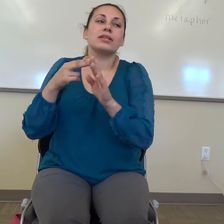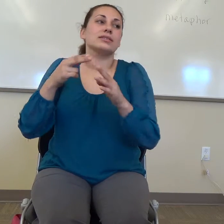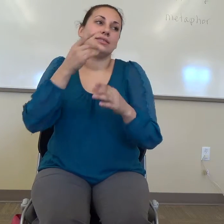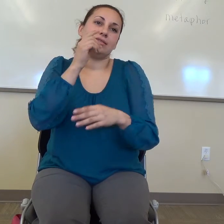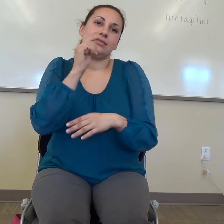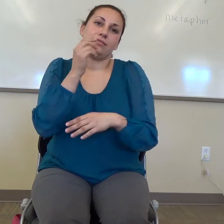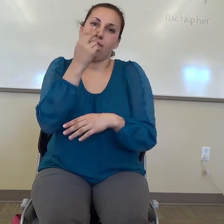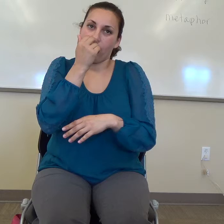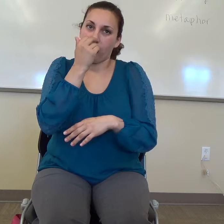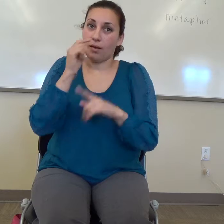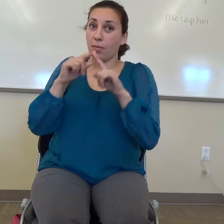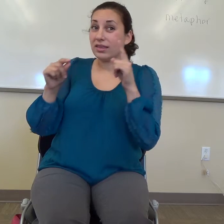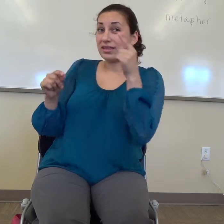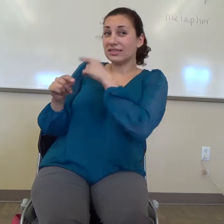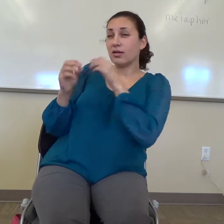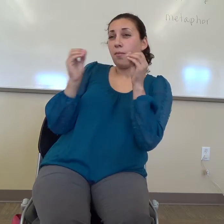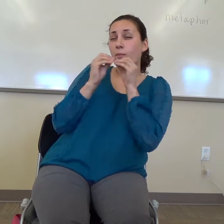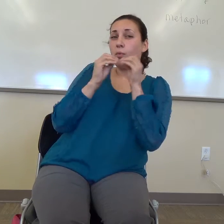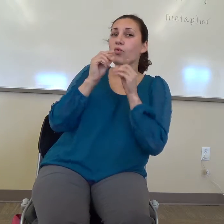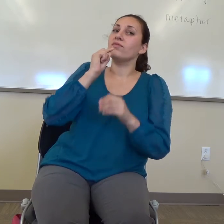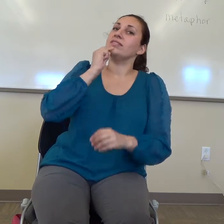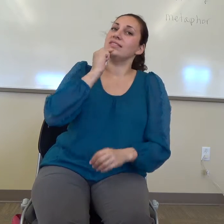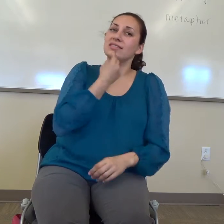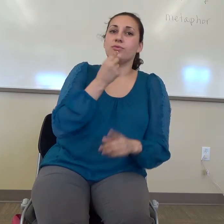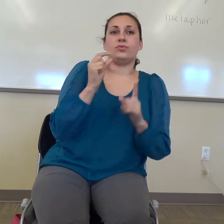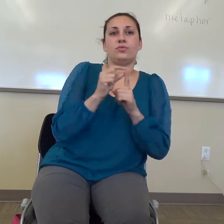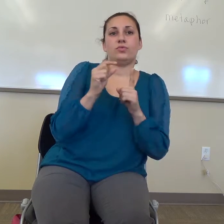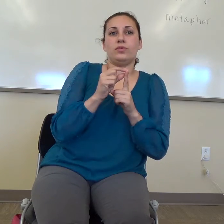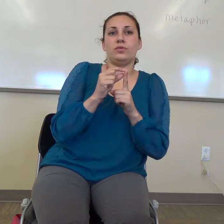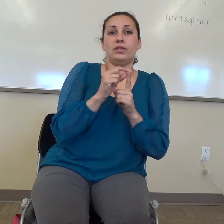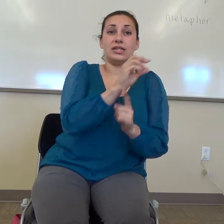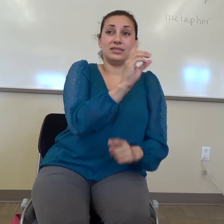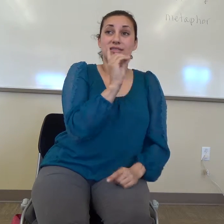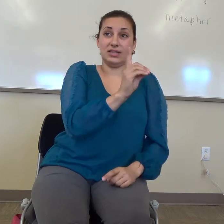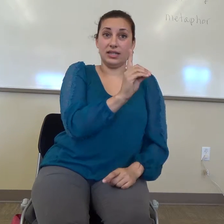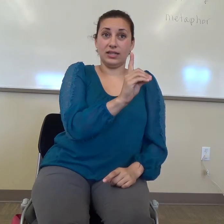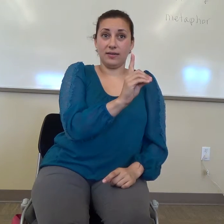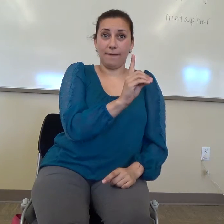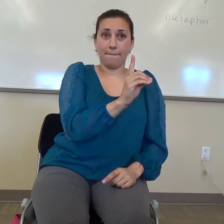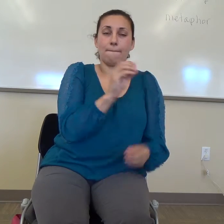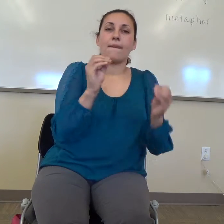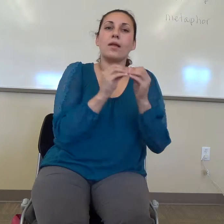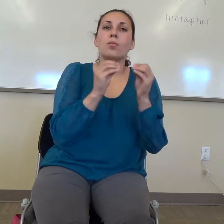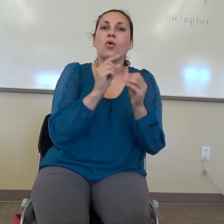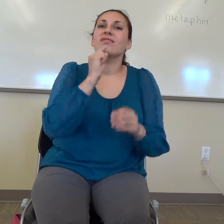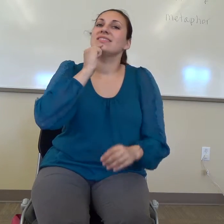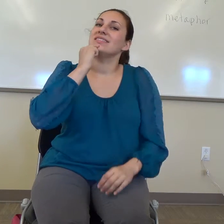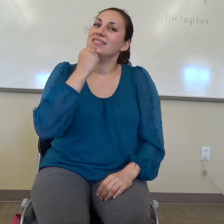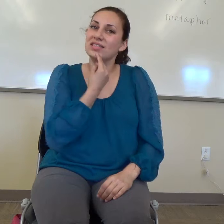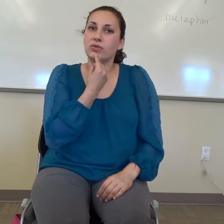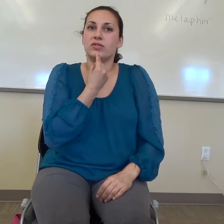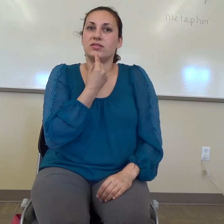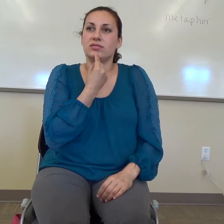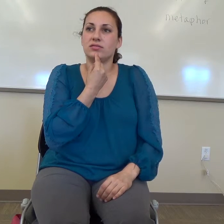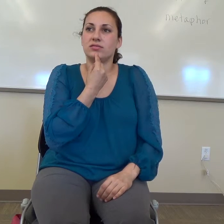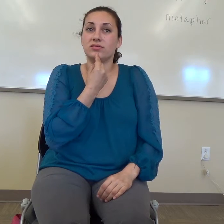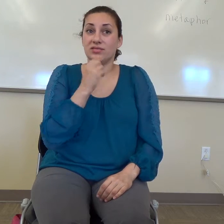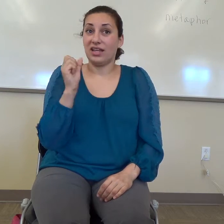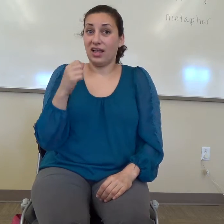more, this is serious. You know, what you're saying here is, I think being addicted to cigarettes is really serious,